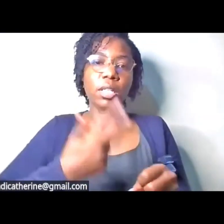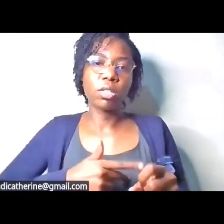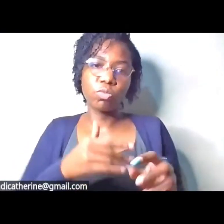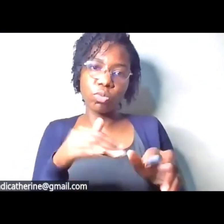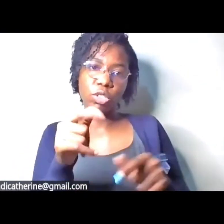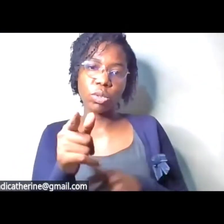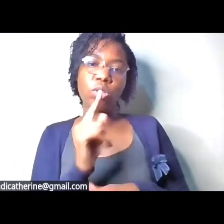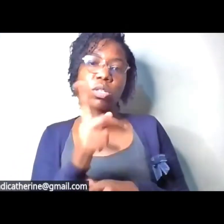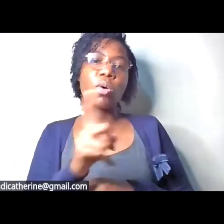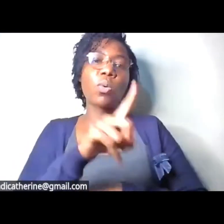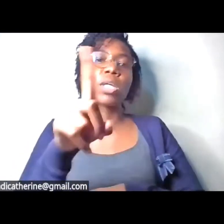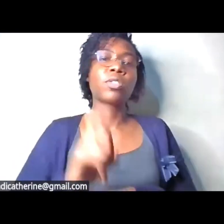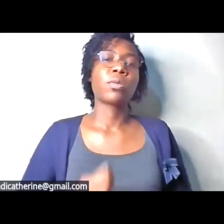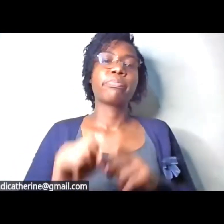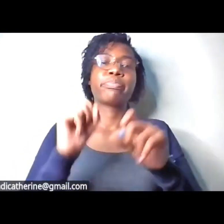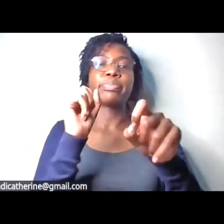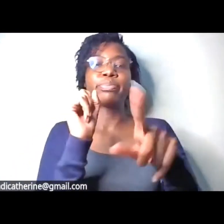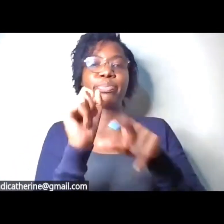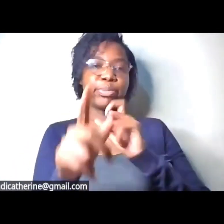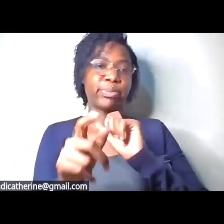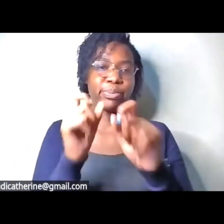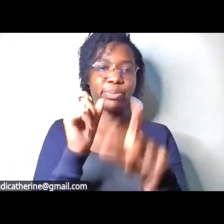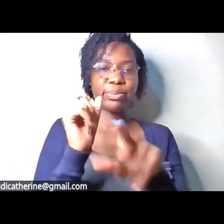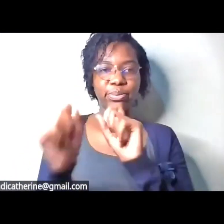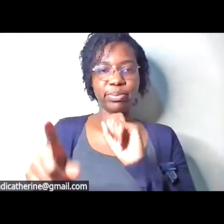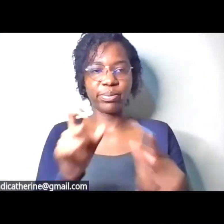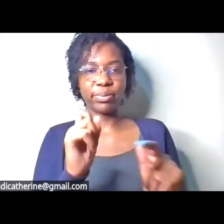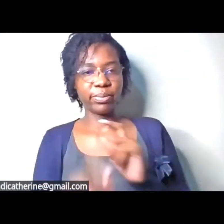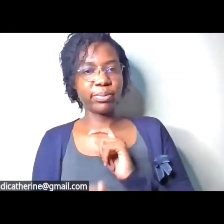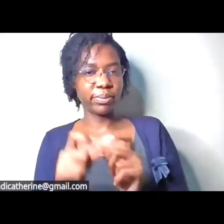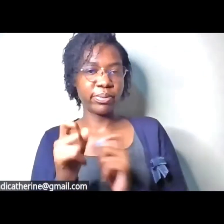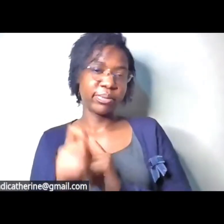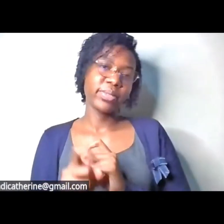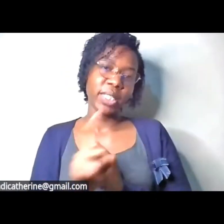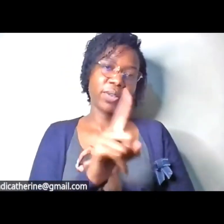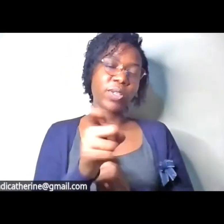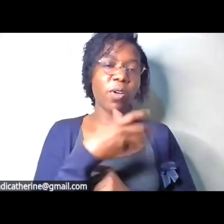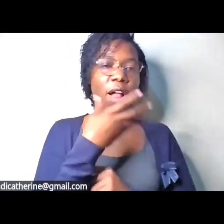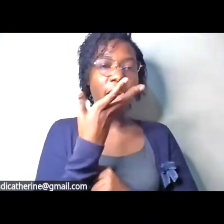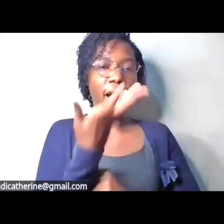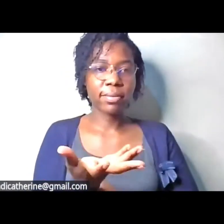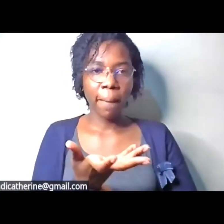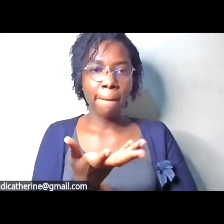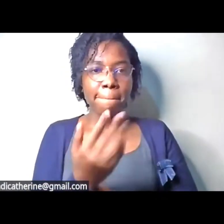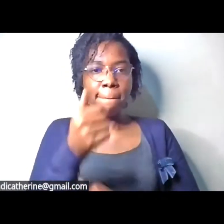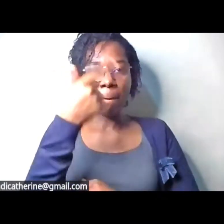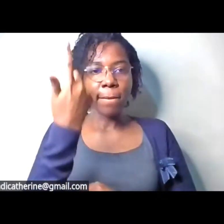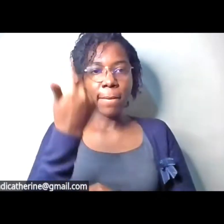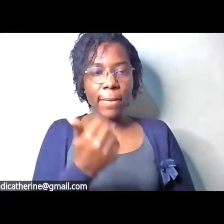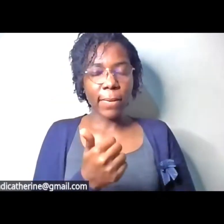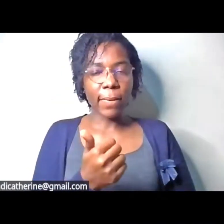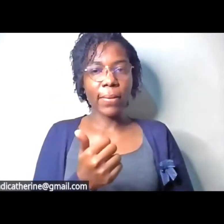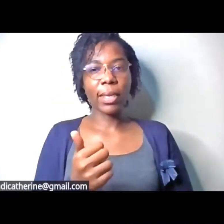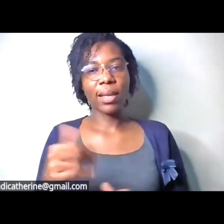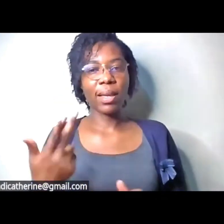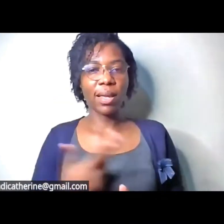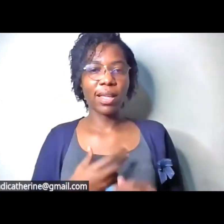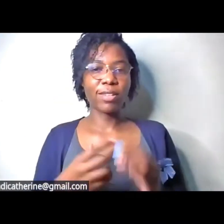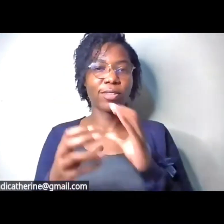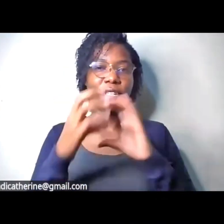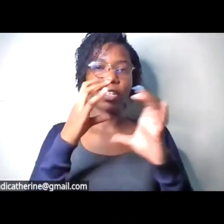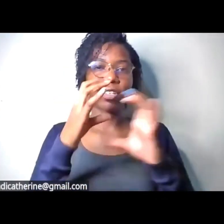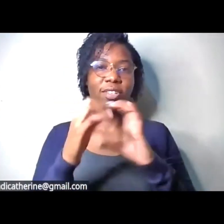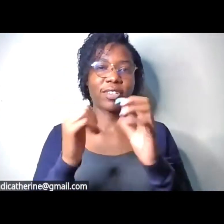the Q&A because I'm just smiling because part of how we came up with this conversation, my friend and I were